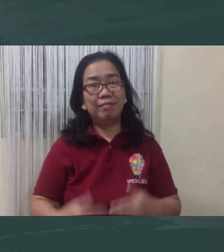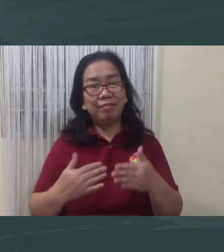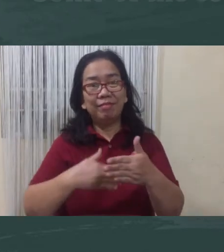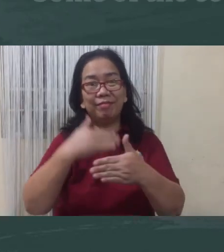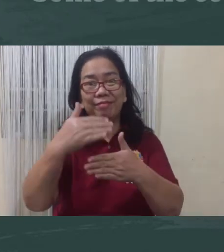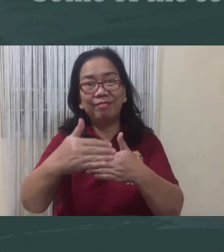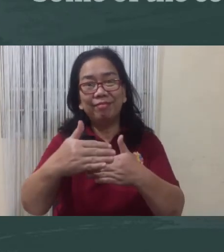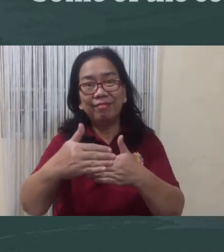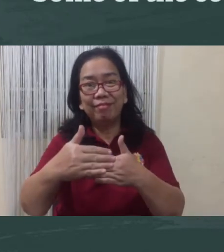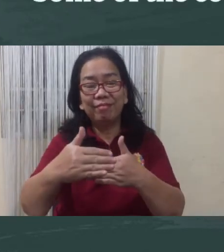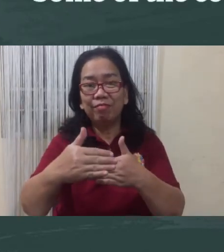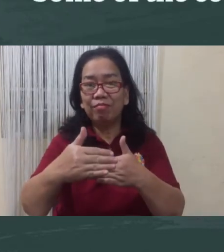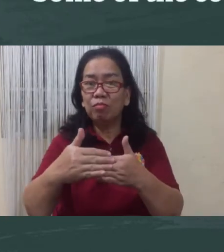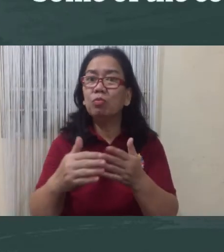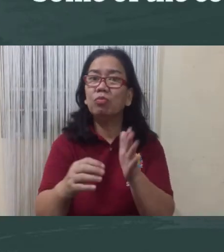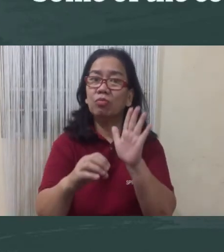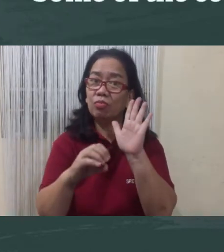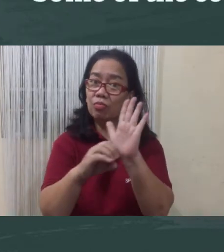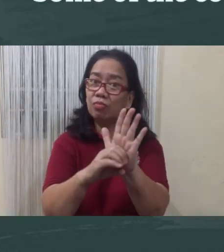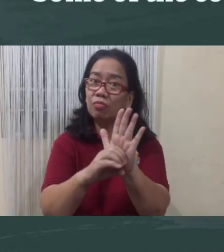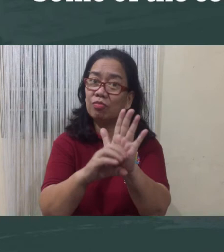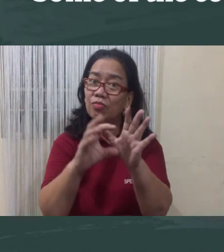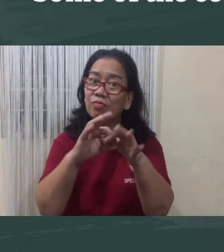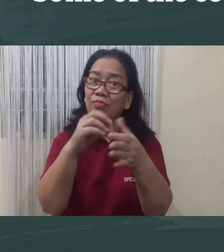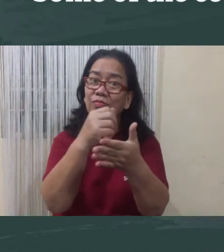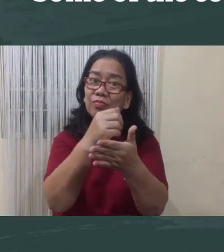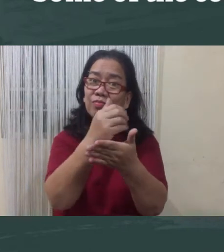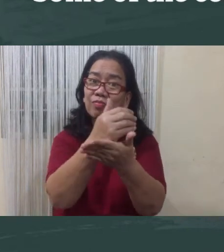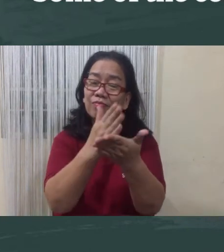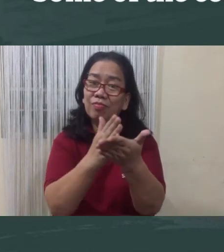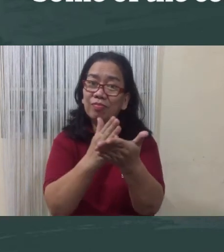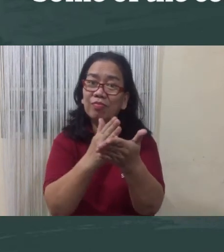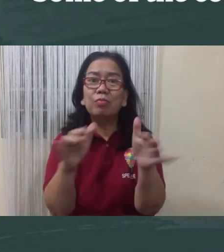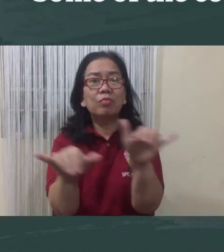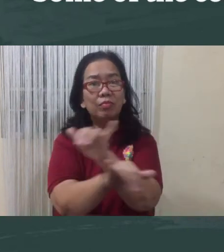Next are the examples of the common diseases.